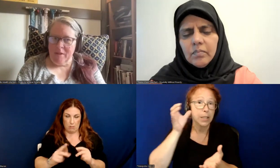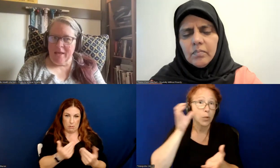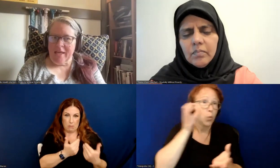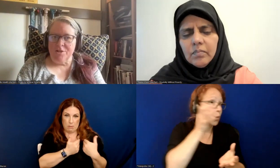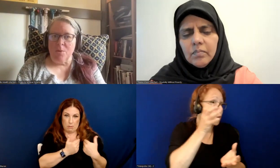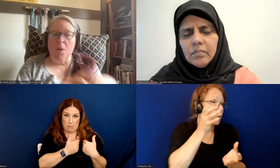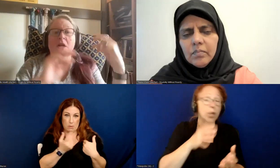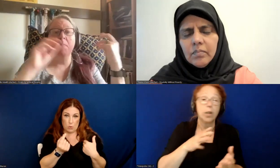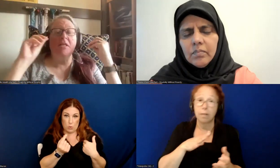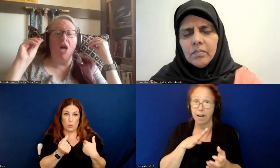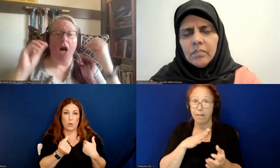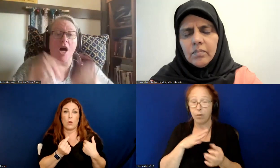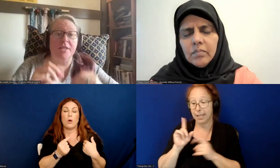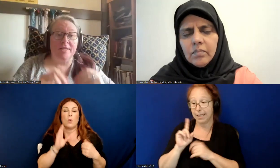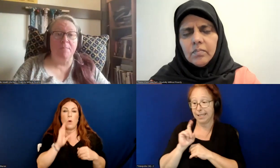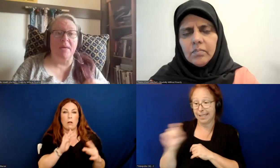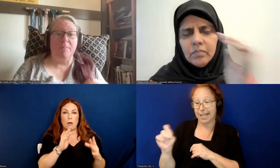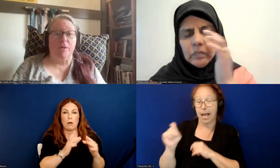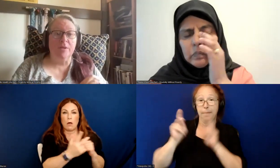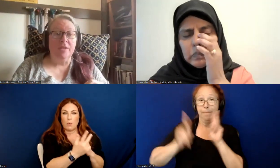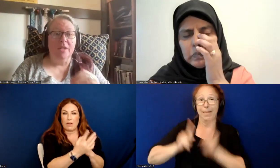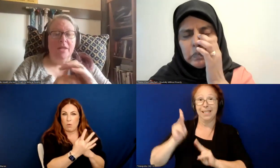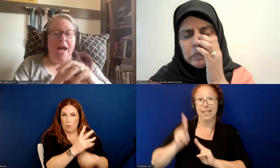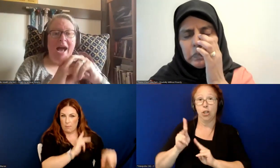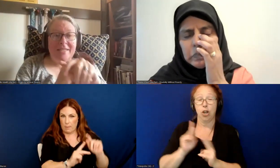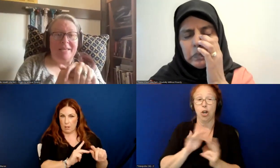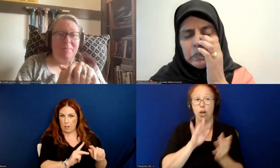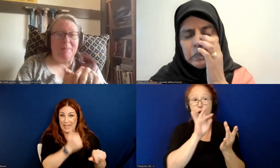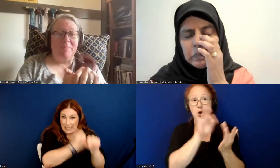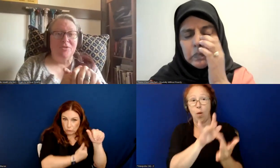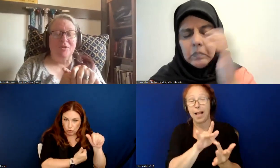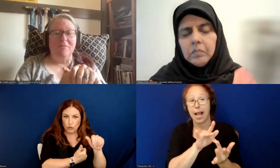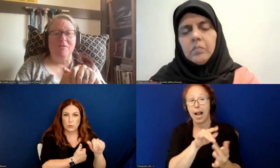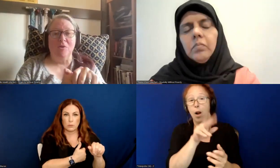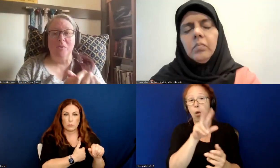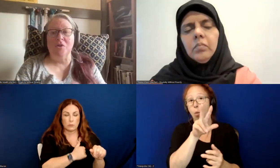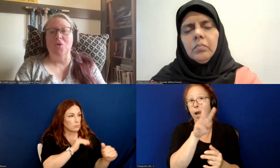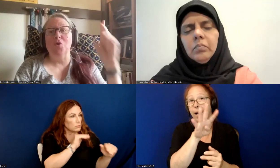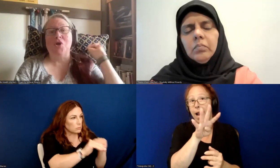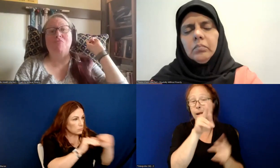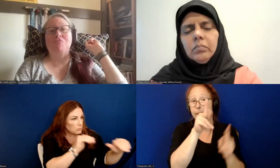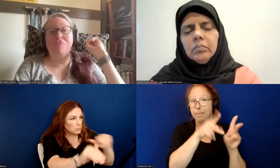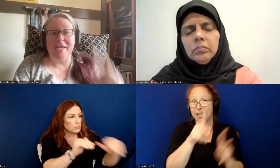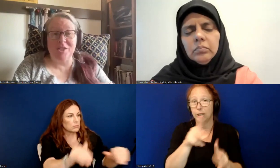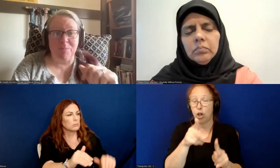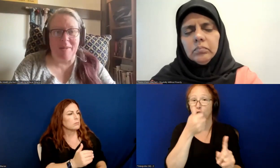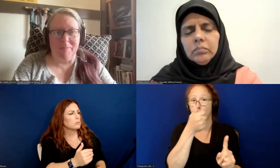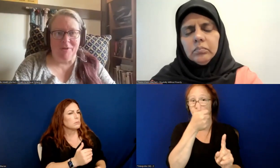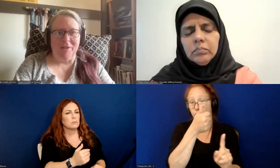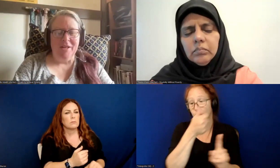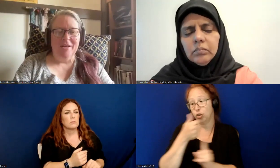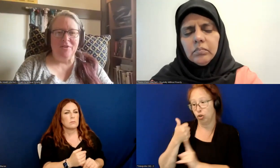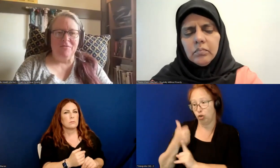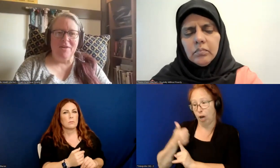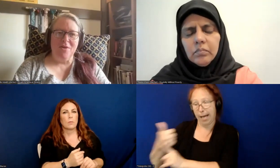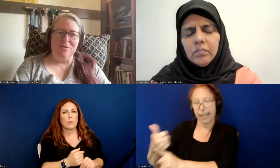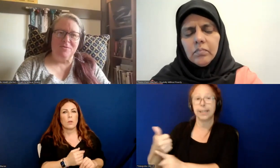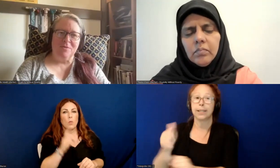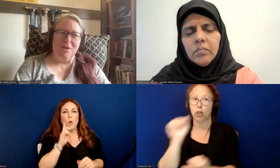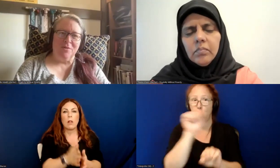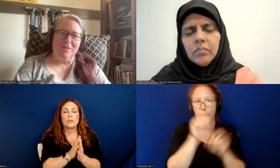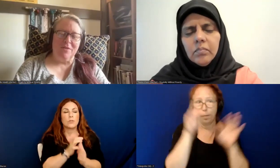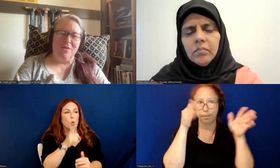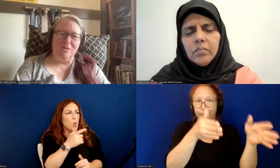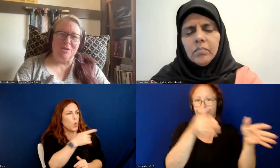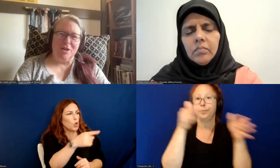4 people each. And we're going to be targeting people, asking people to come forward who can reach people that are in